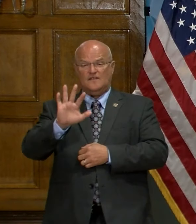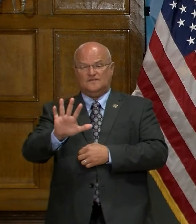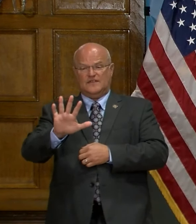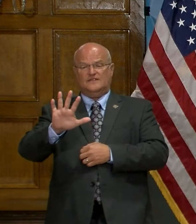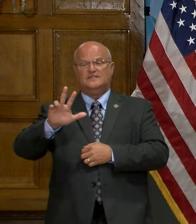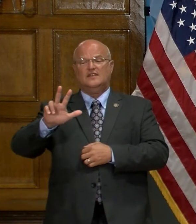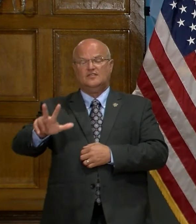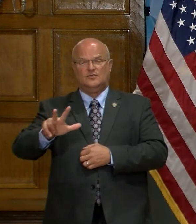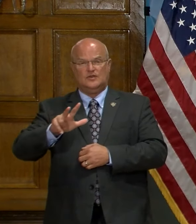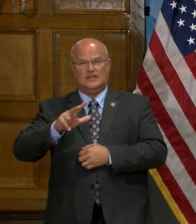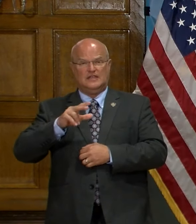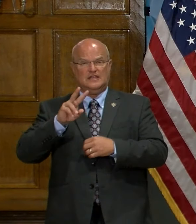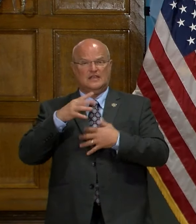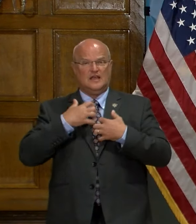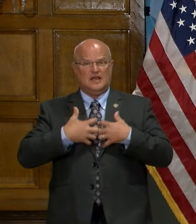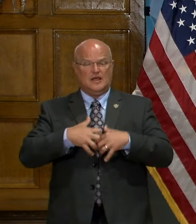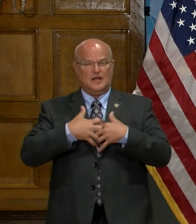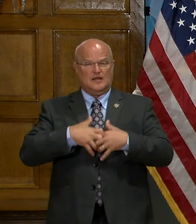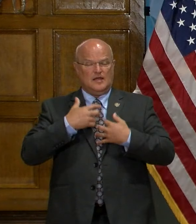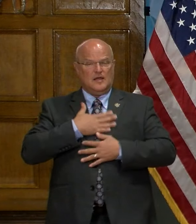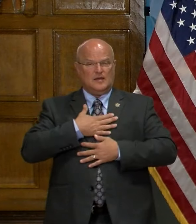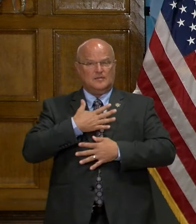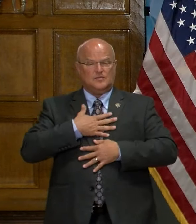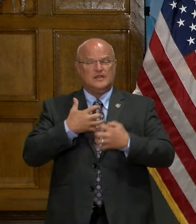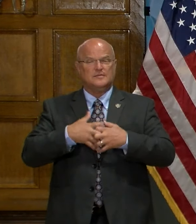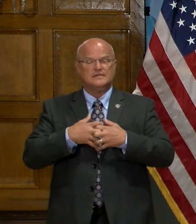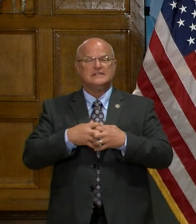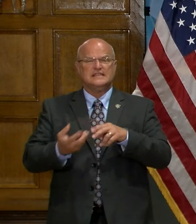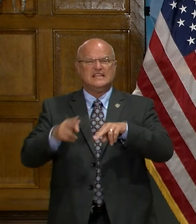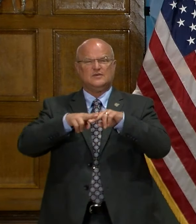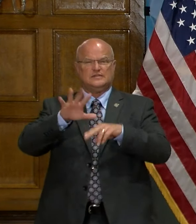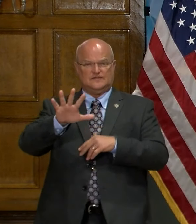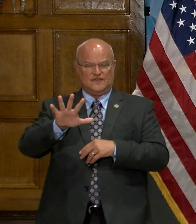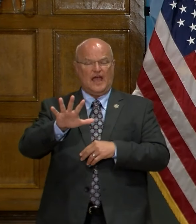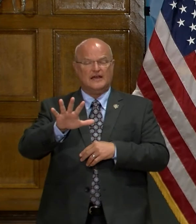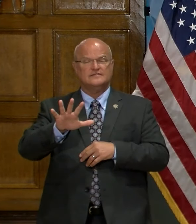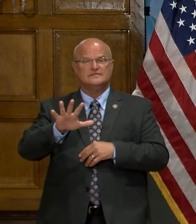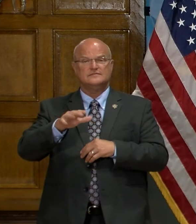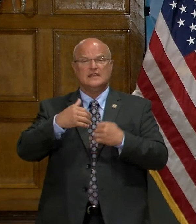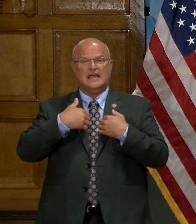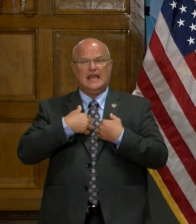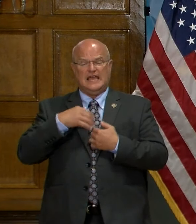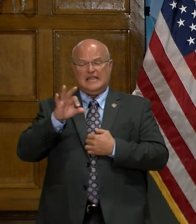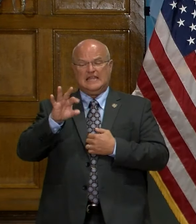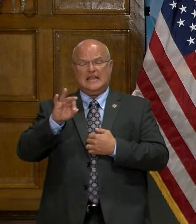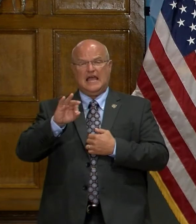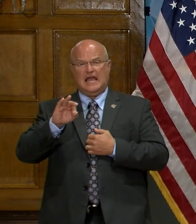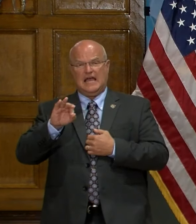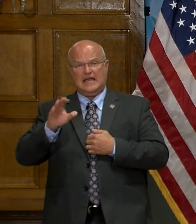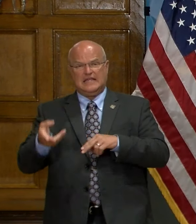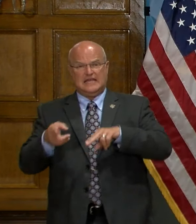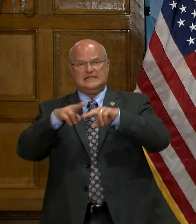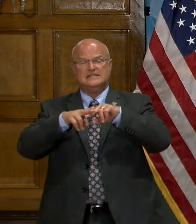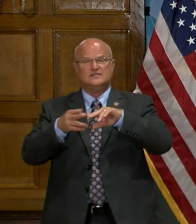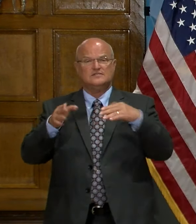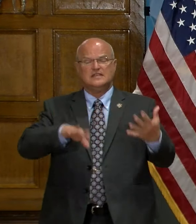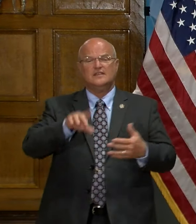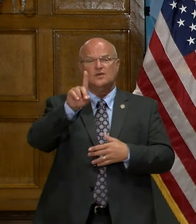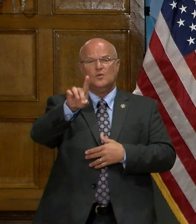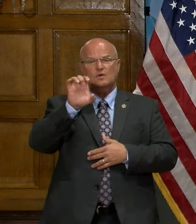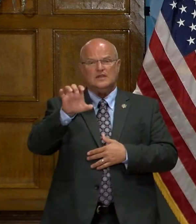a ventilator. That's an increase of 5 from yesterday. As the Governor mentioned, we've had 9 additional deaths, bringing our total